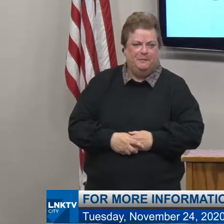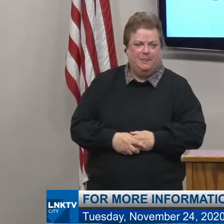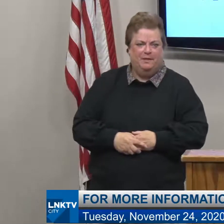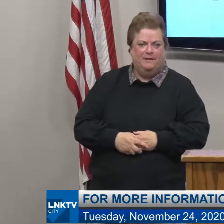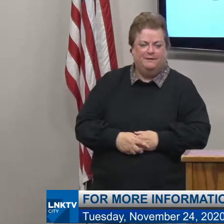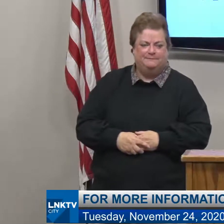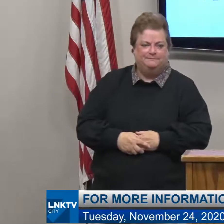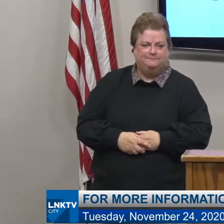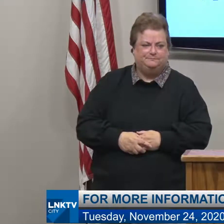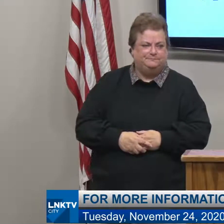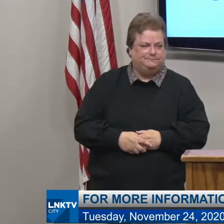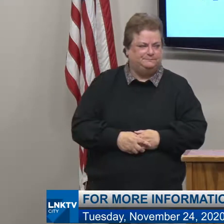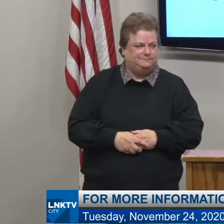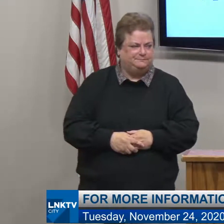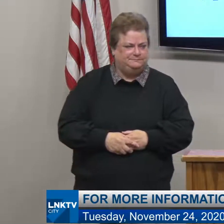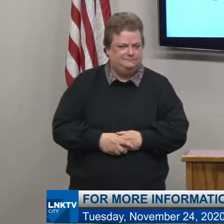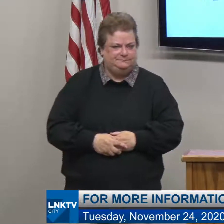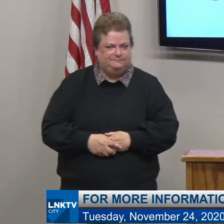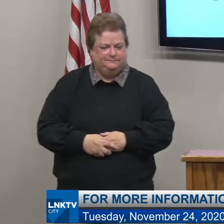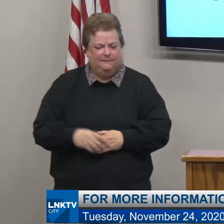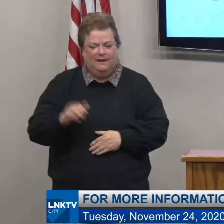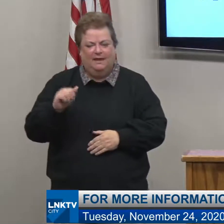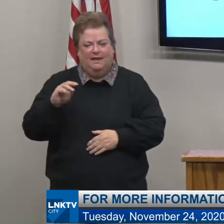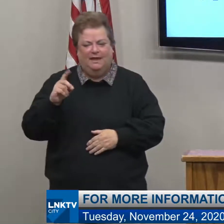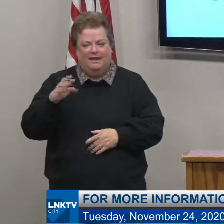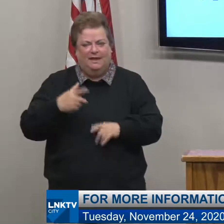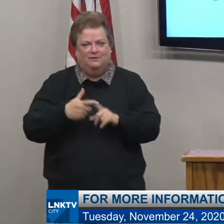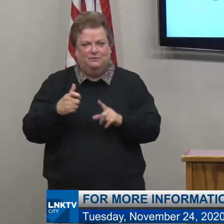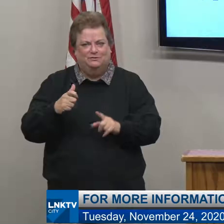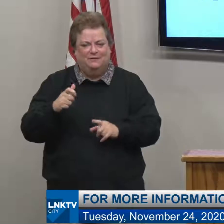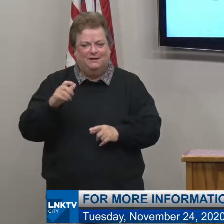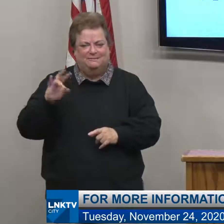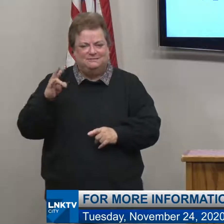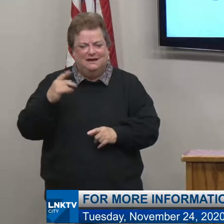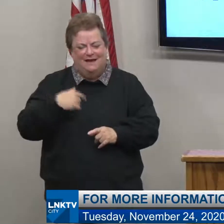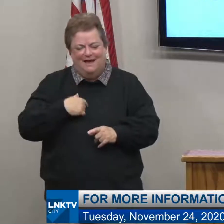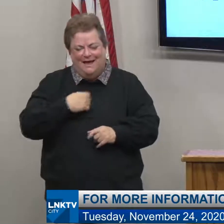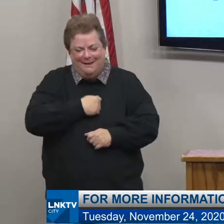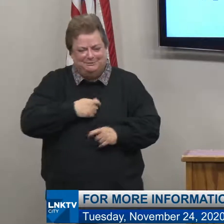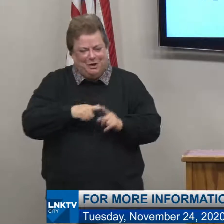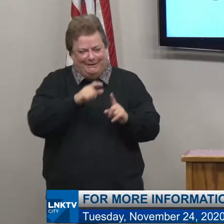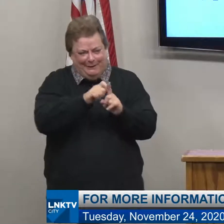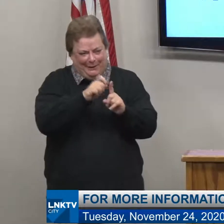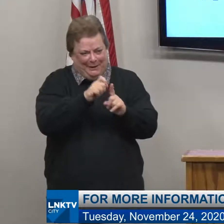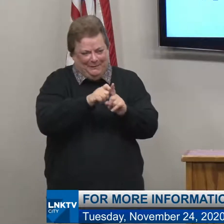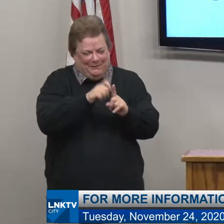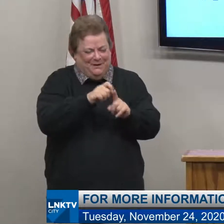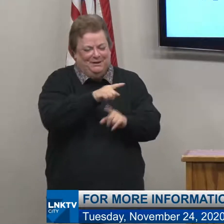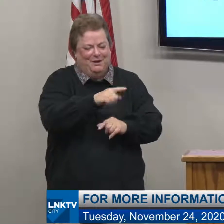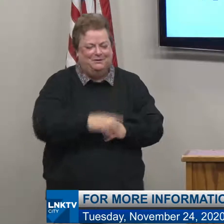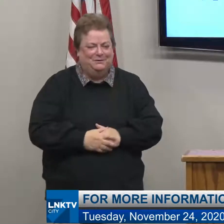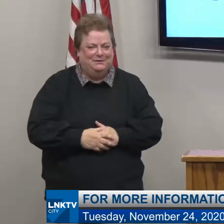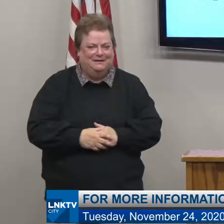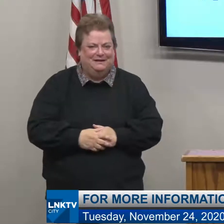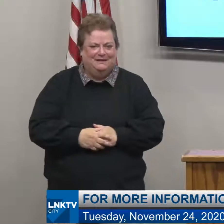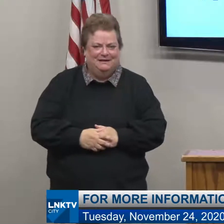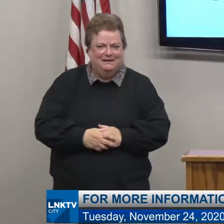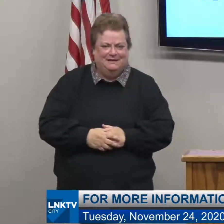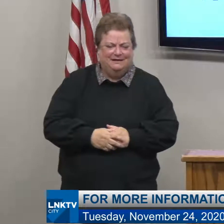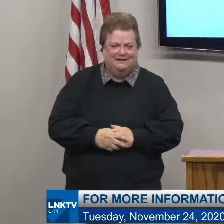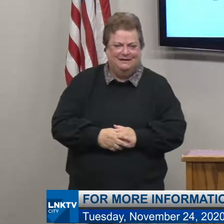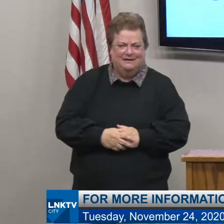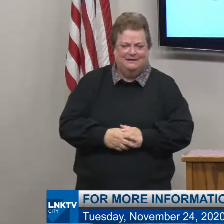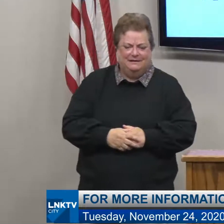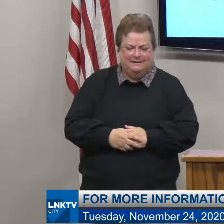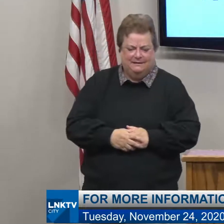And Director Lopez, Andrew from Channel 7 again. Sorry to keep on picking on you here, but hey, I'm